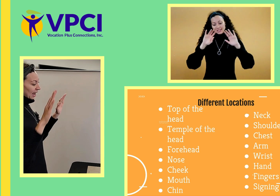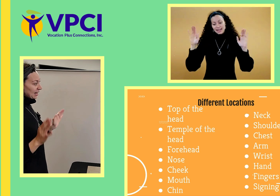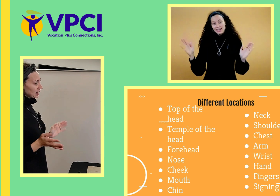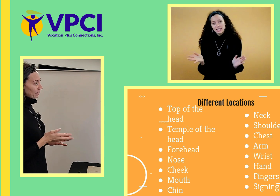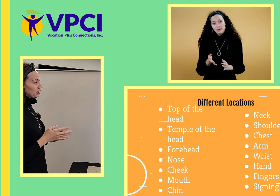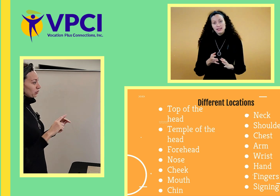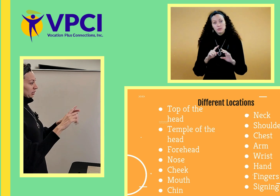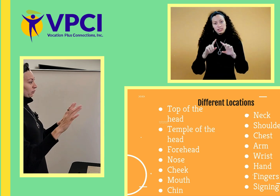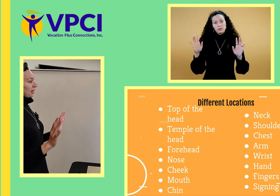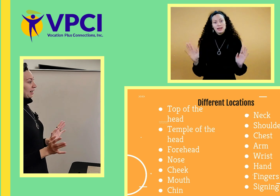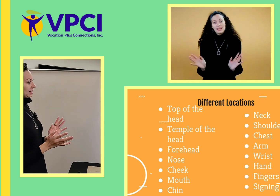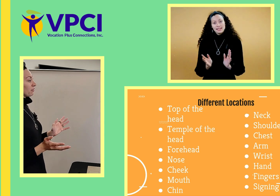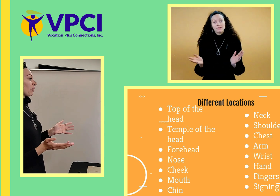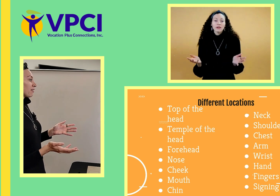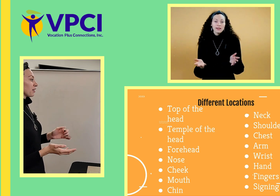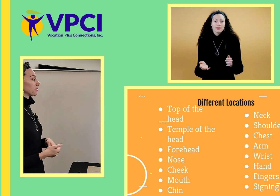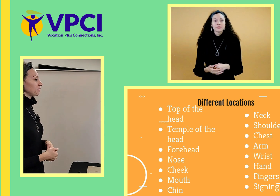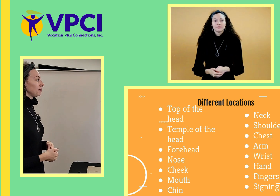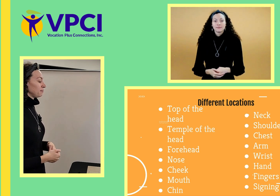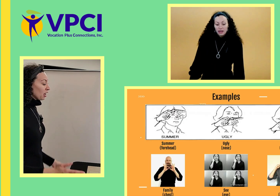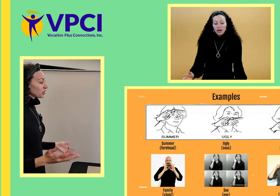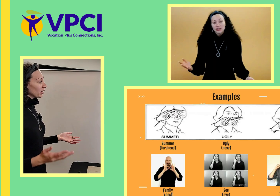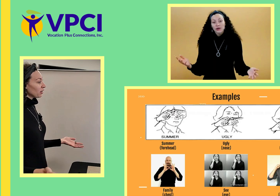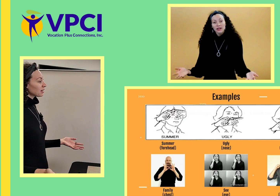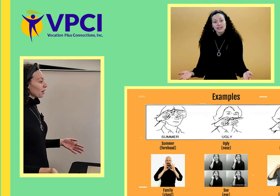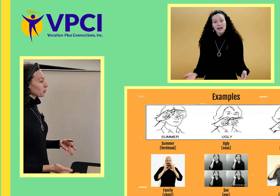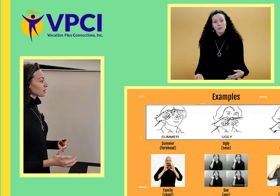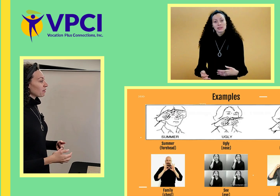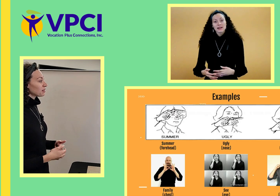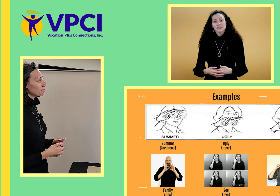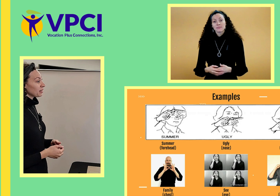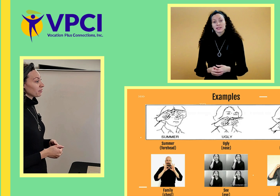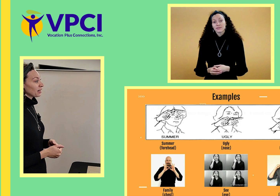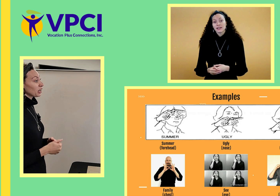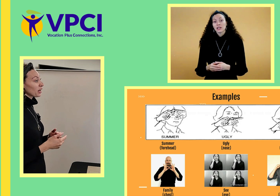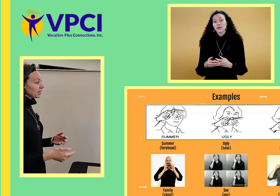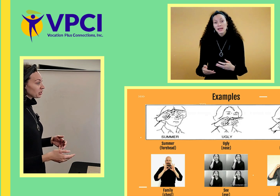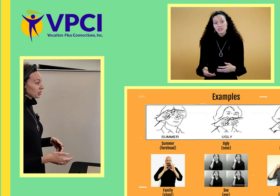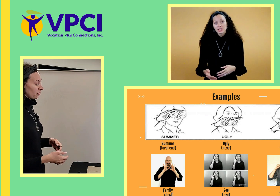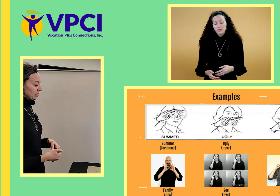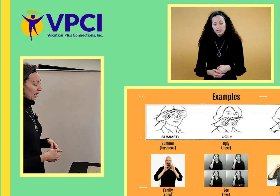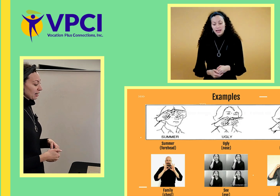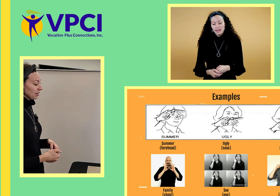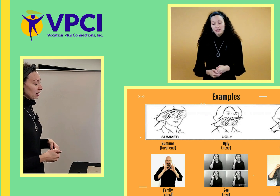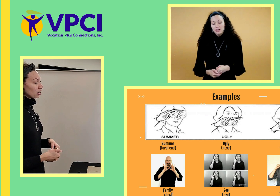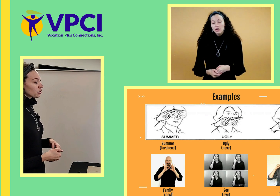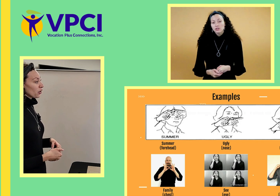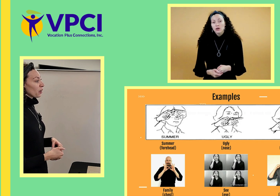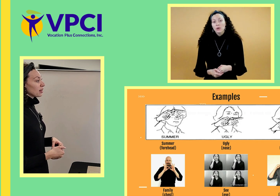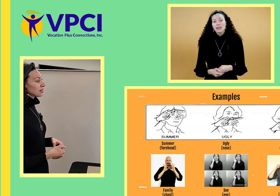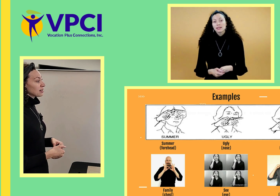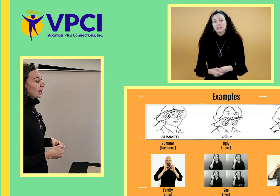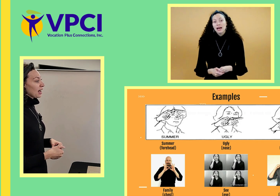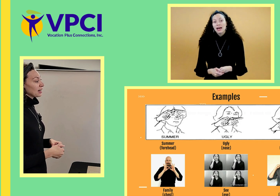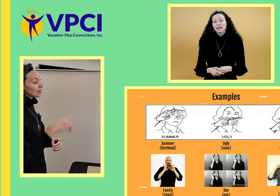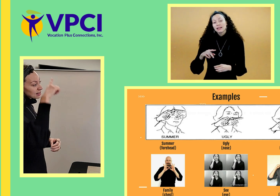then the signing space, which is what is in front of you. So here are examples of some different locations for the sign.